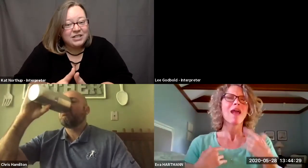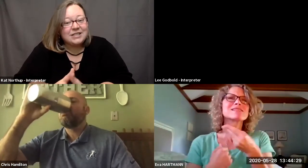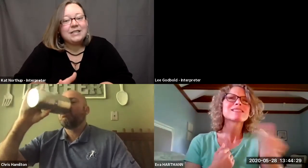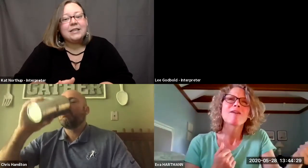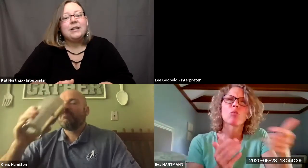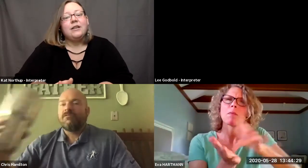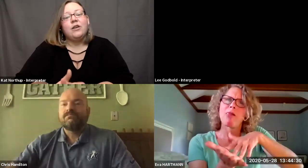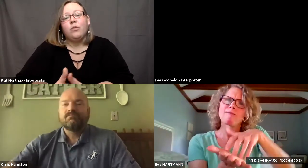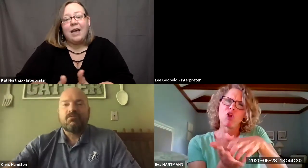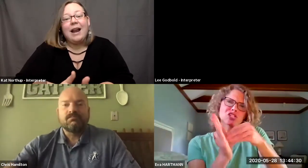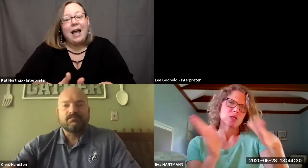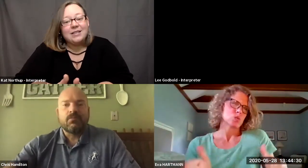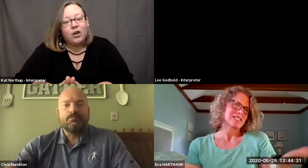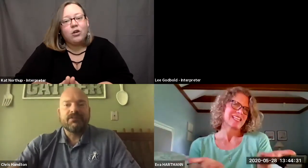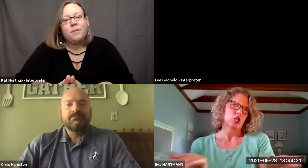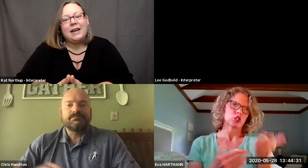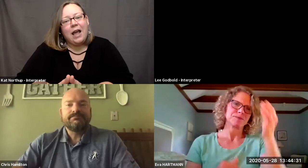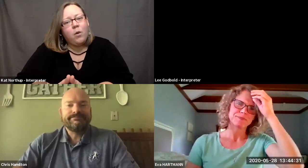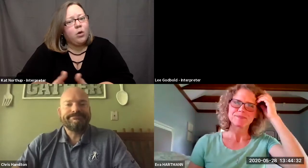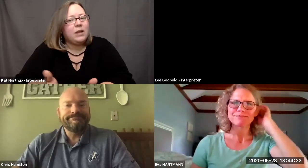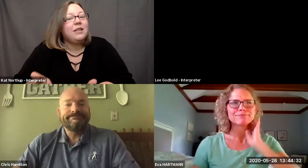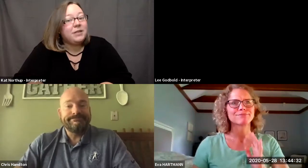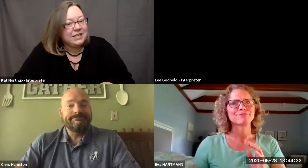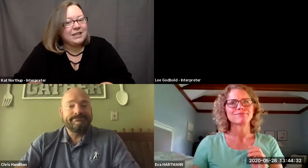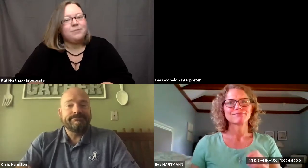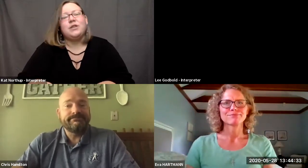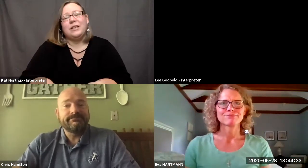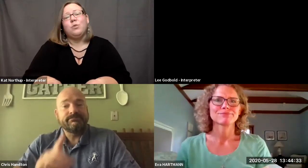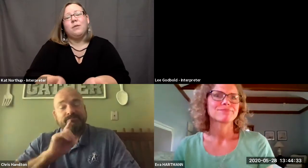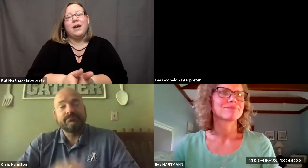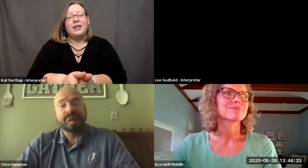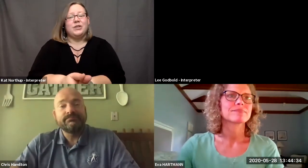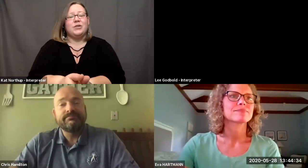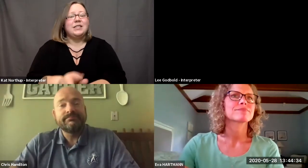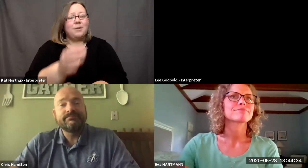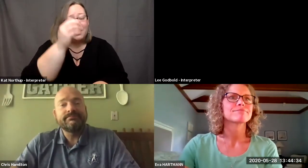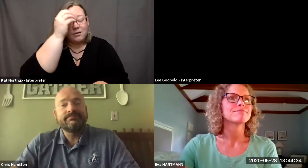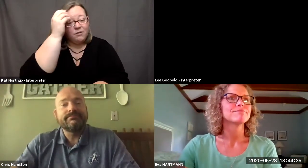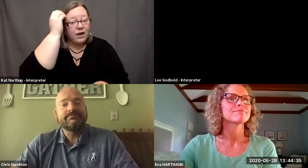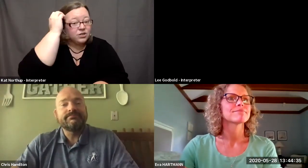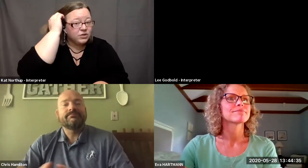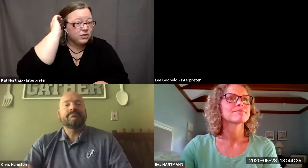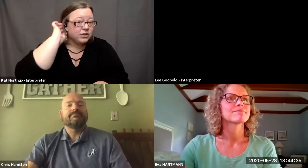limitations, that has occurred, but now are we limiting them? So that's one of my concerns, is the medically fragile